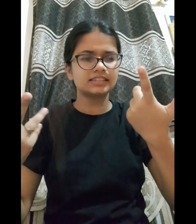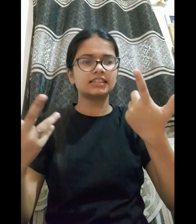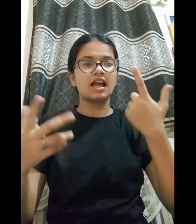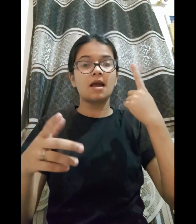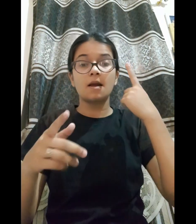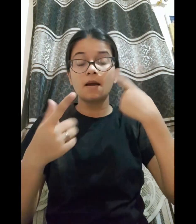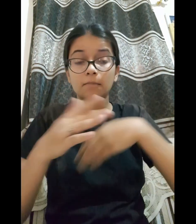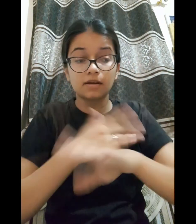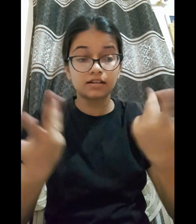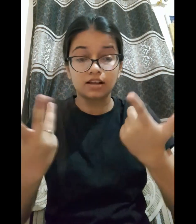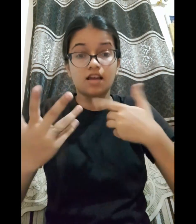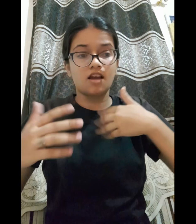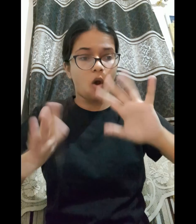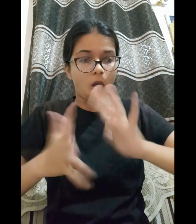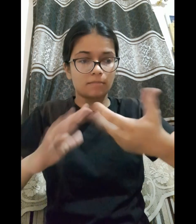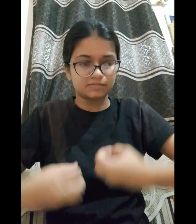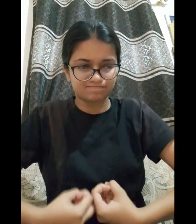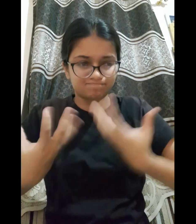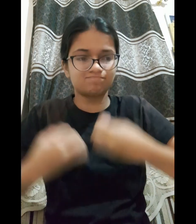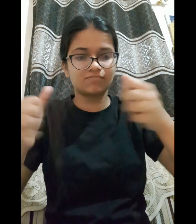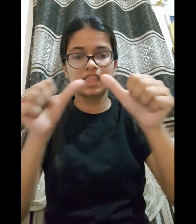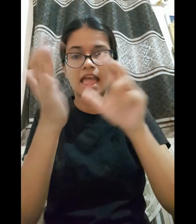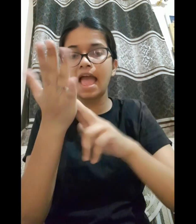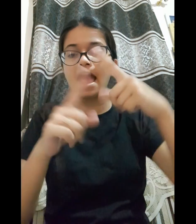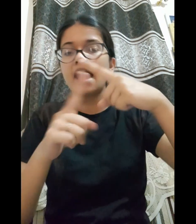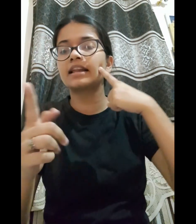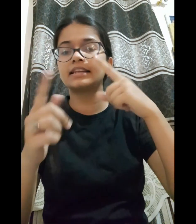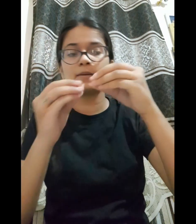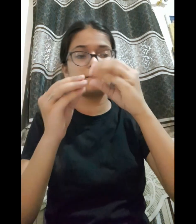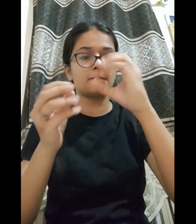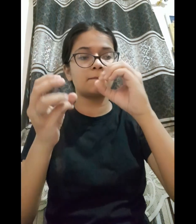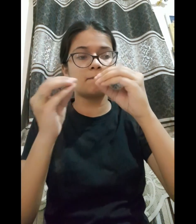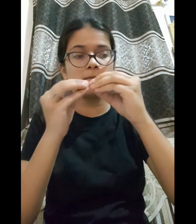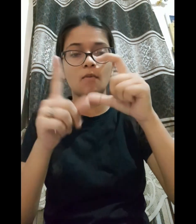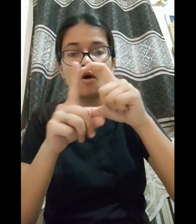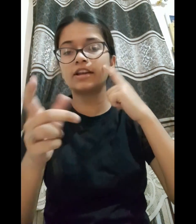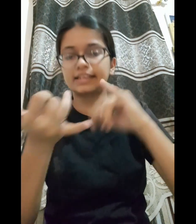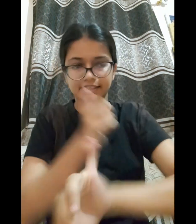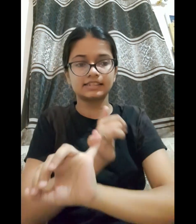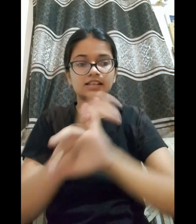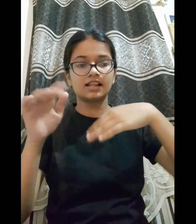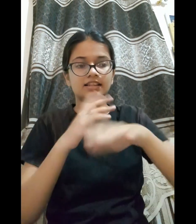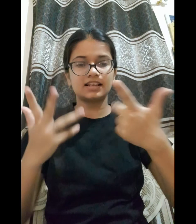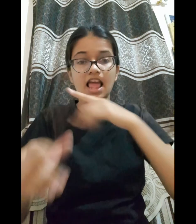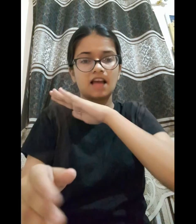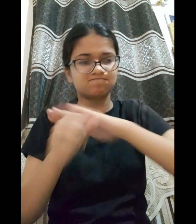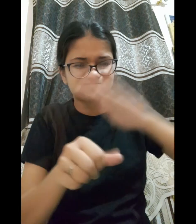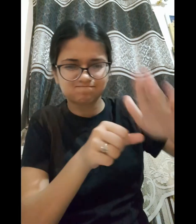by producing what are known as antibodies, which recognizes that foreign virus and attacks it and kills